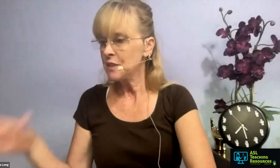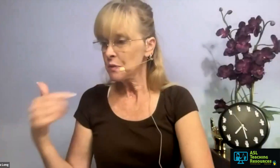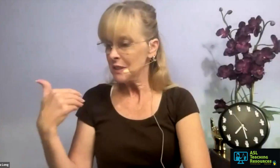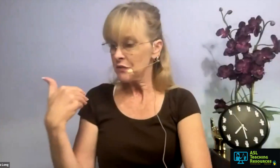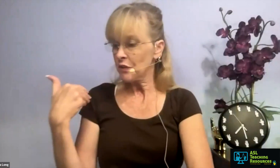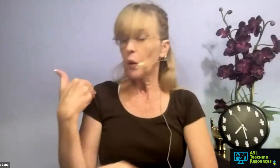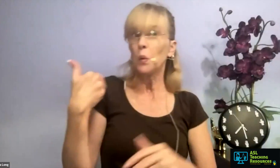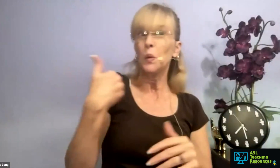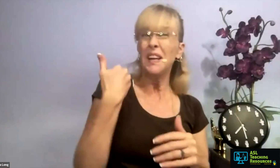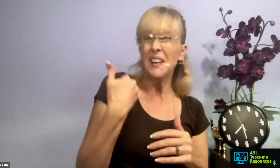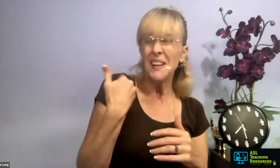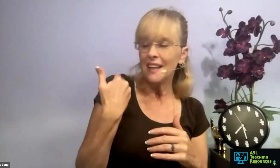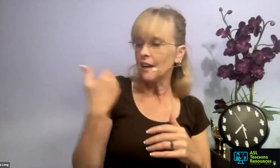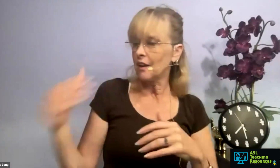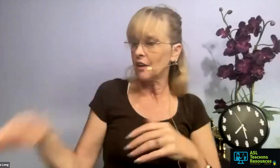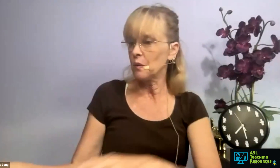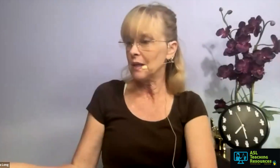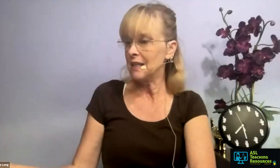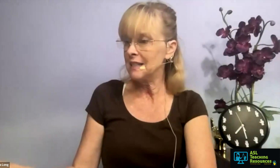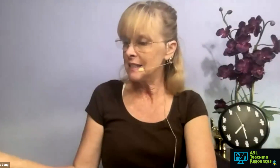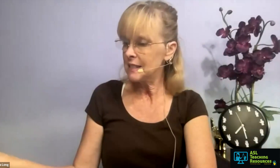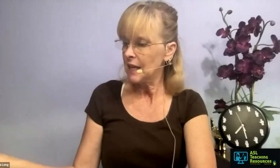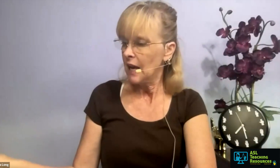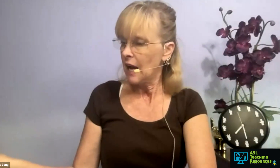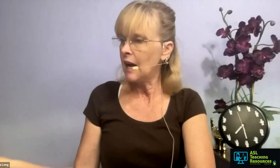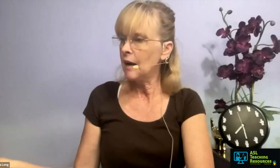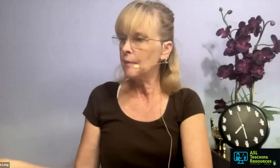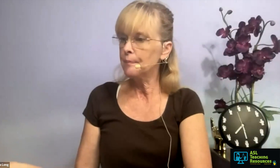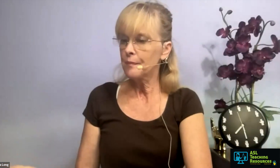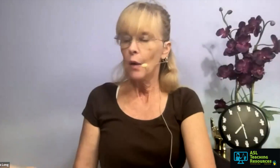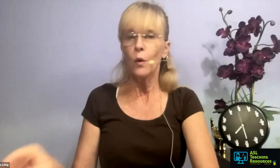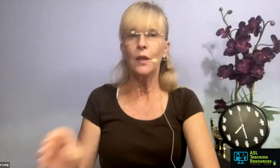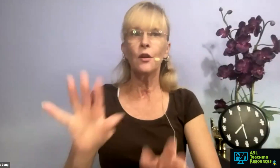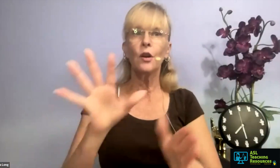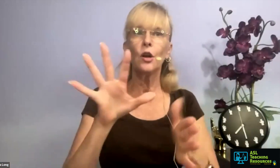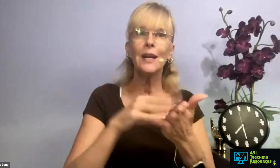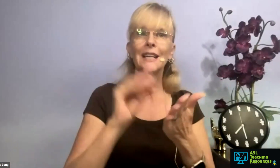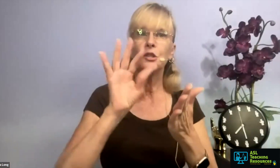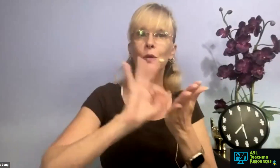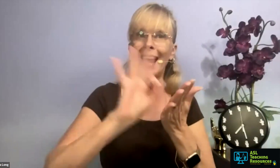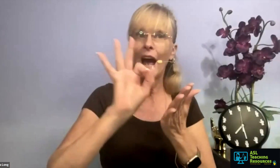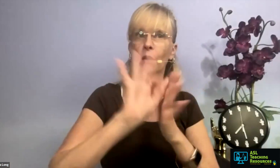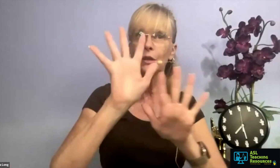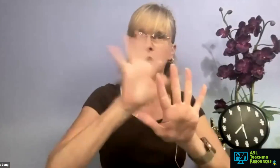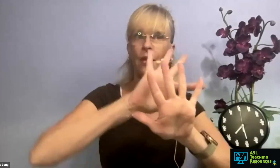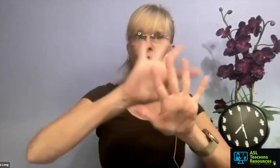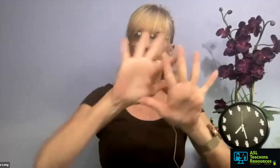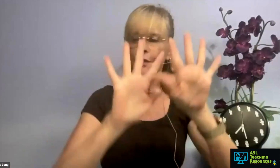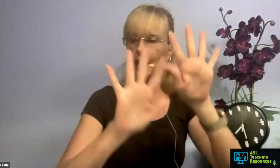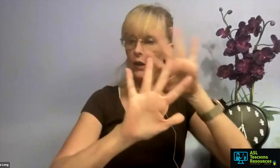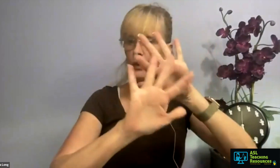This one's for the really younger ones, when they're learning to count their